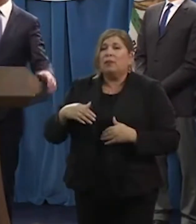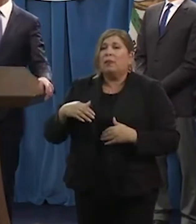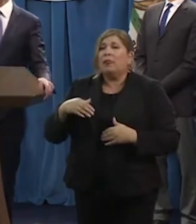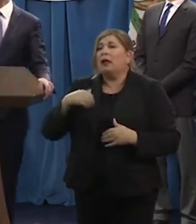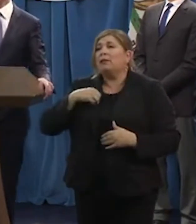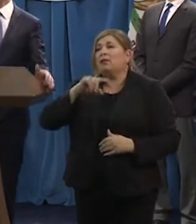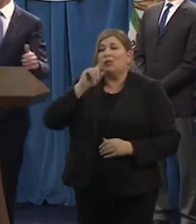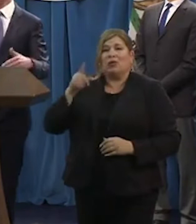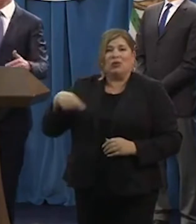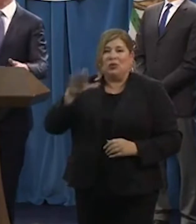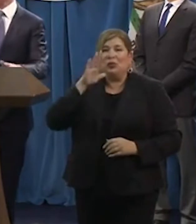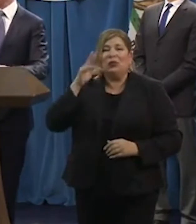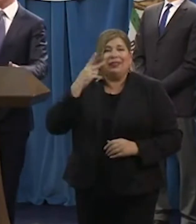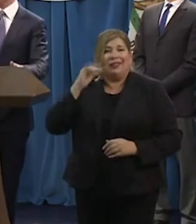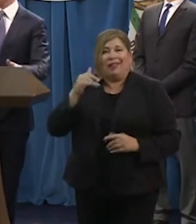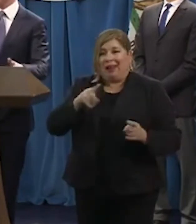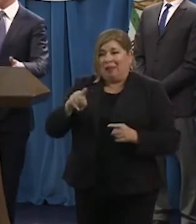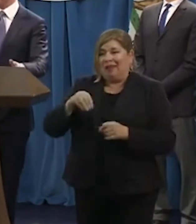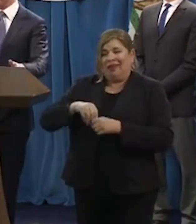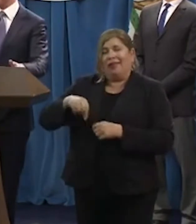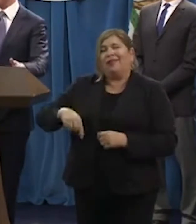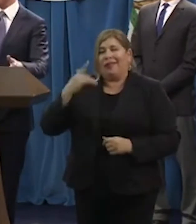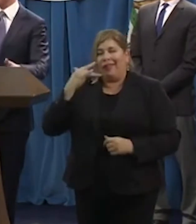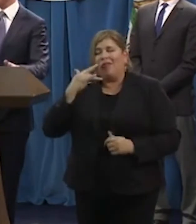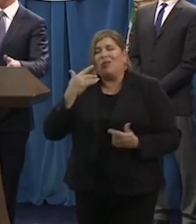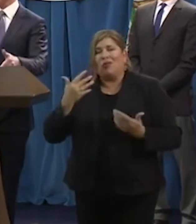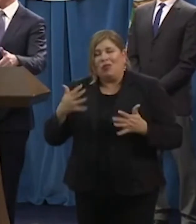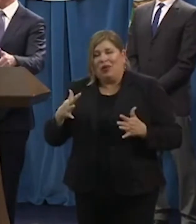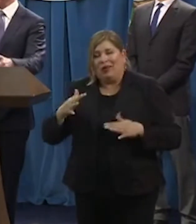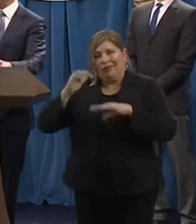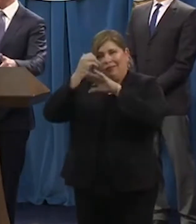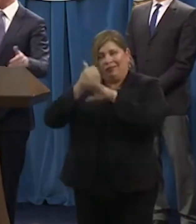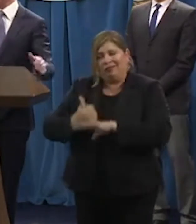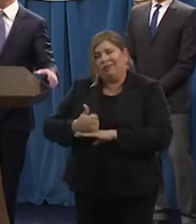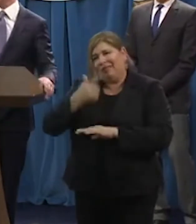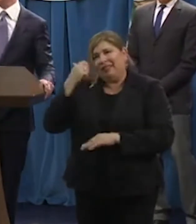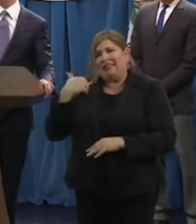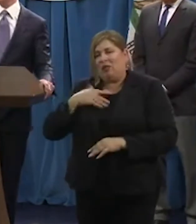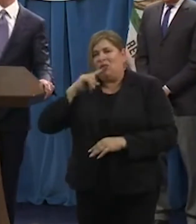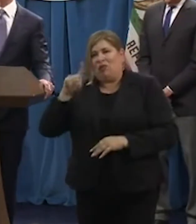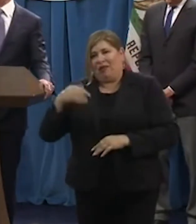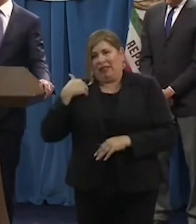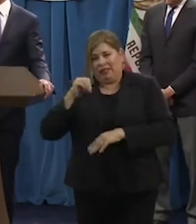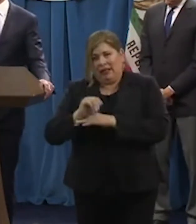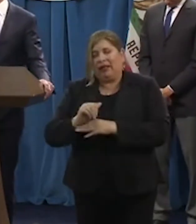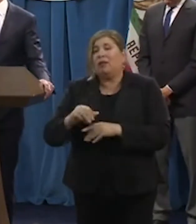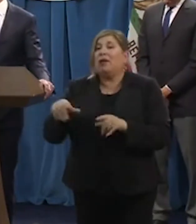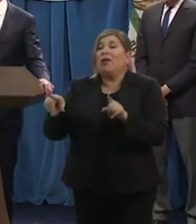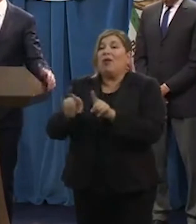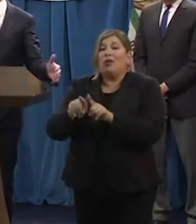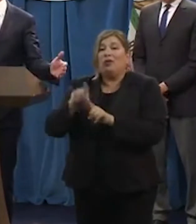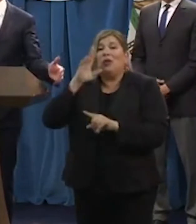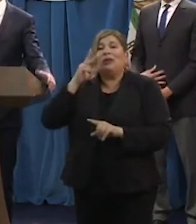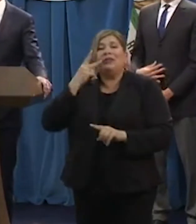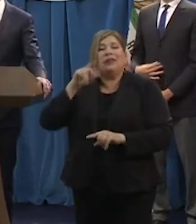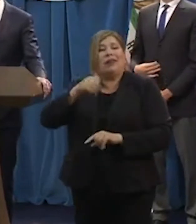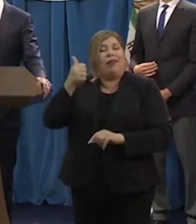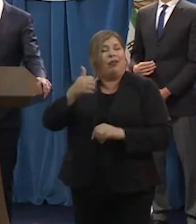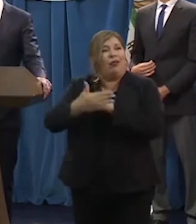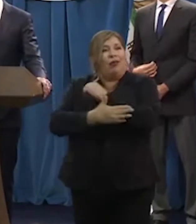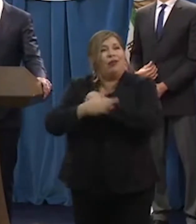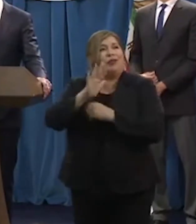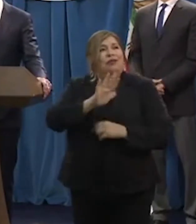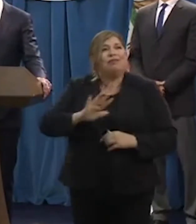see this not only across the state of California, where we have seen this pursuant to our directive last night, but across other parts of the